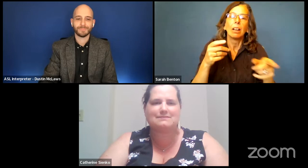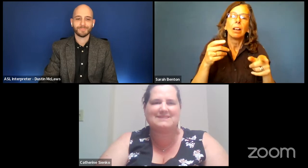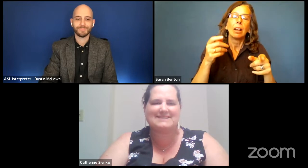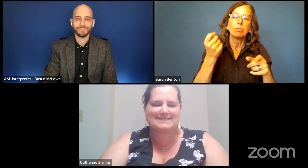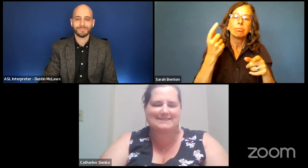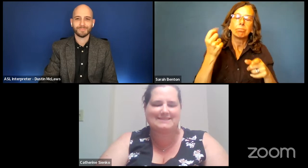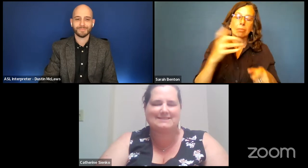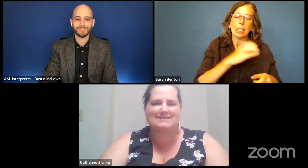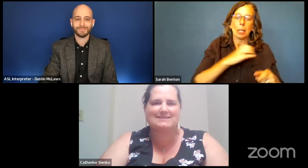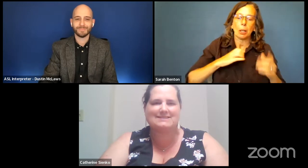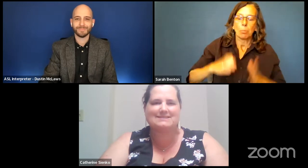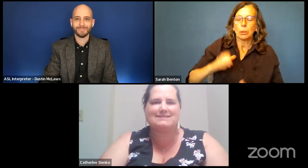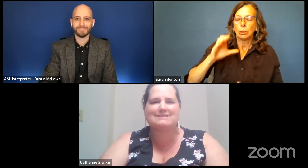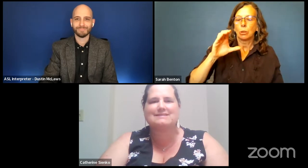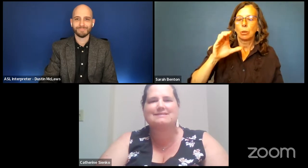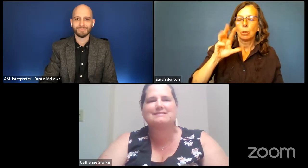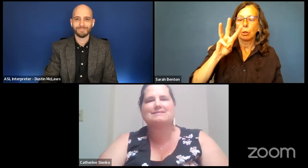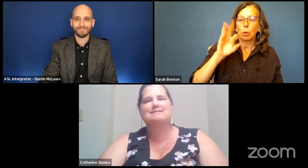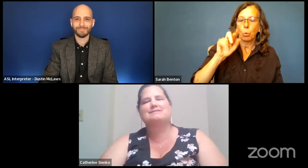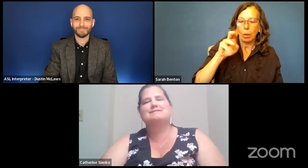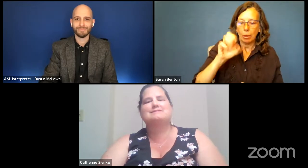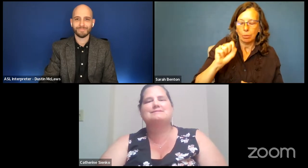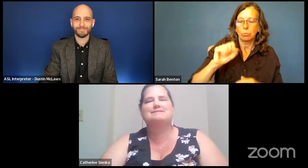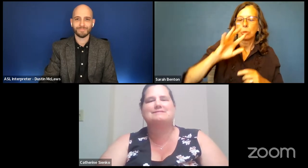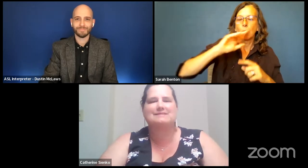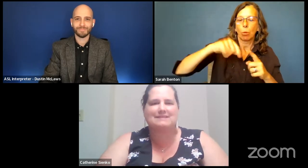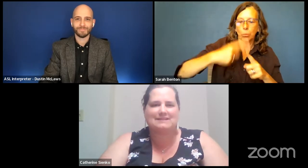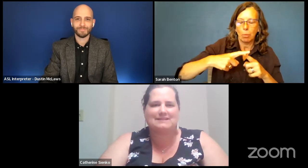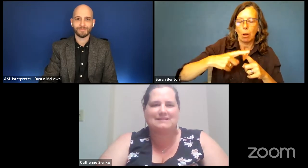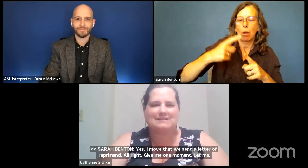All right, give me one moment. Let me think about this.